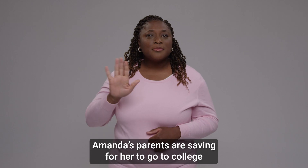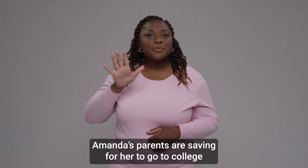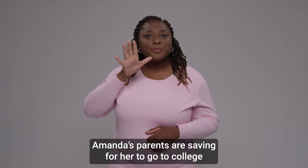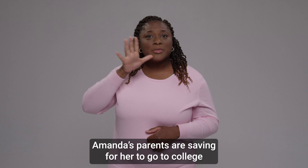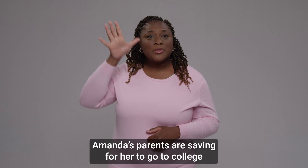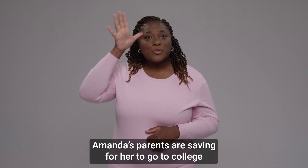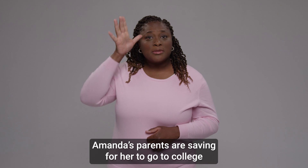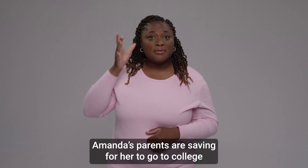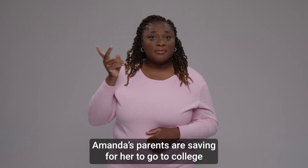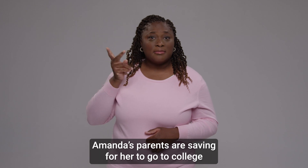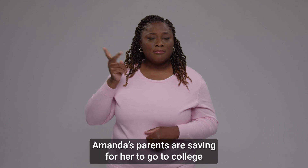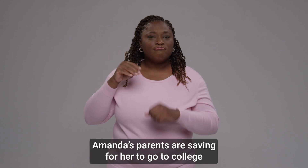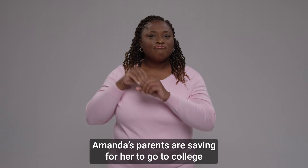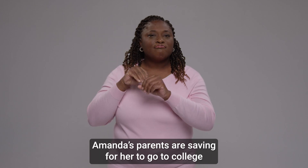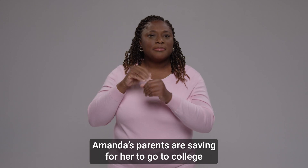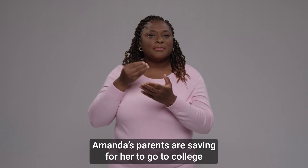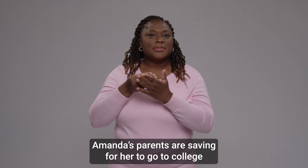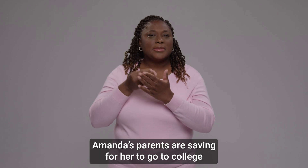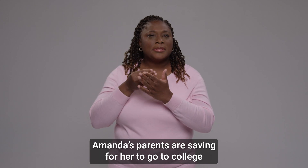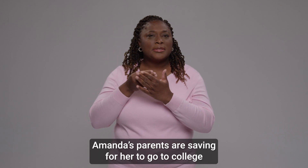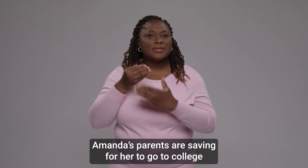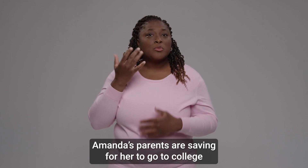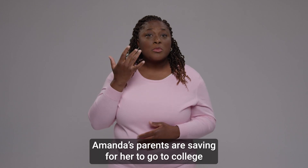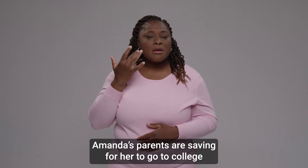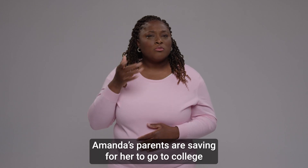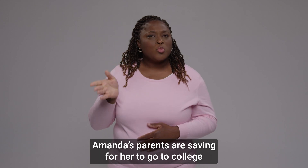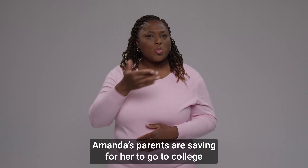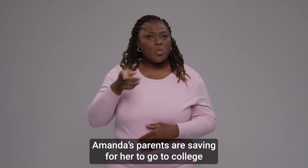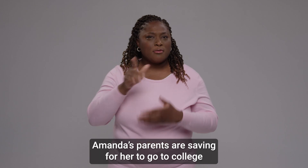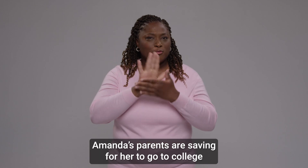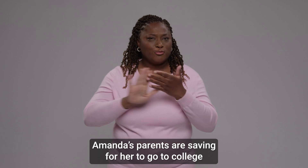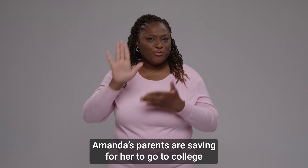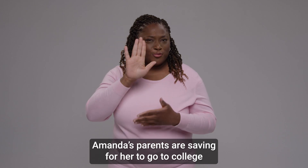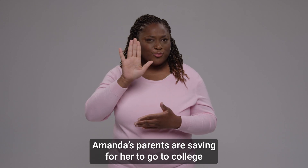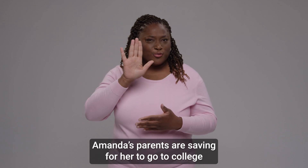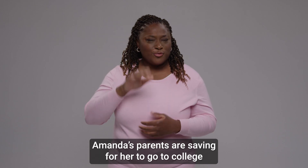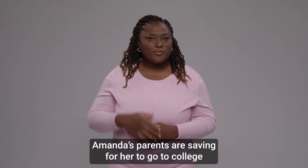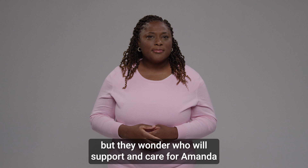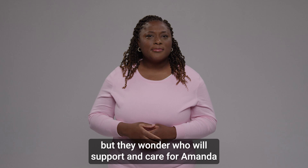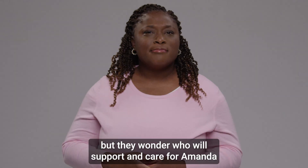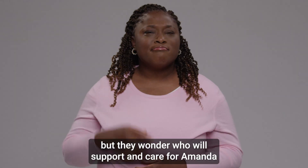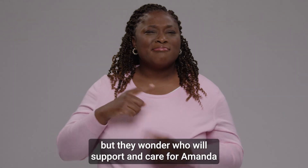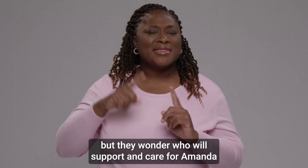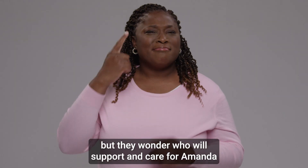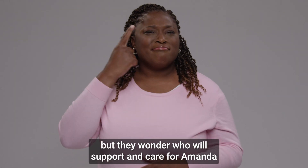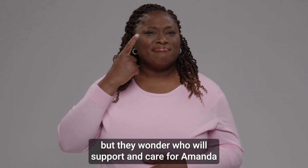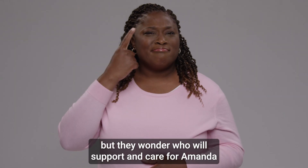saving for her to go to college. But they wonder who will support and care